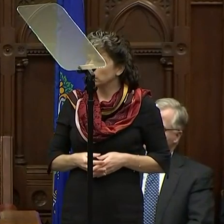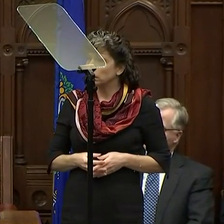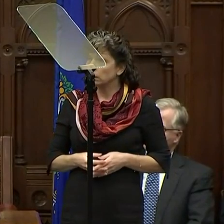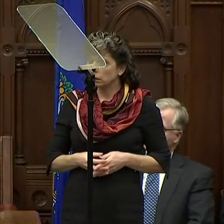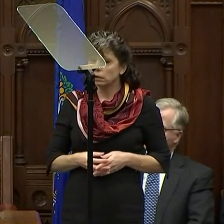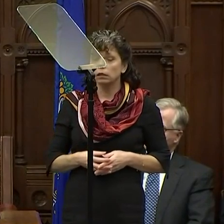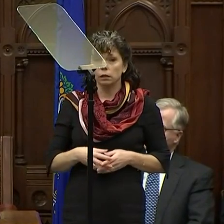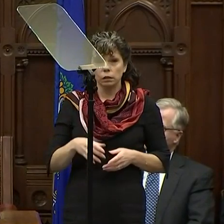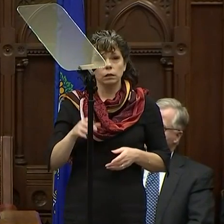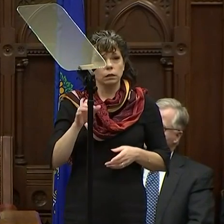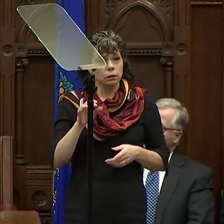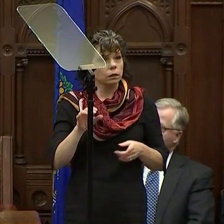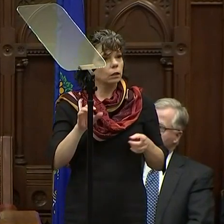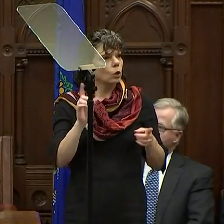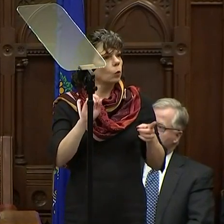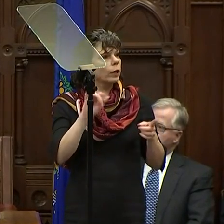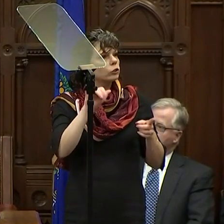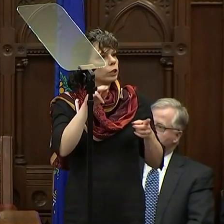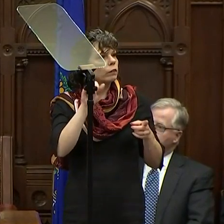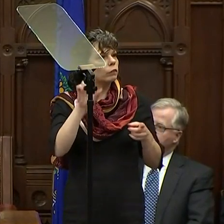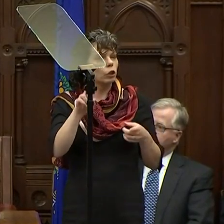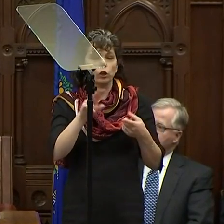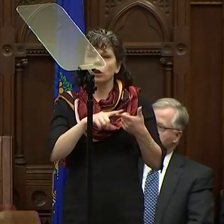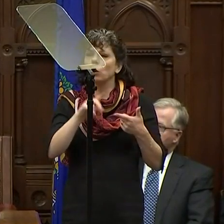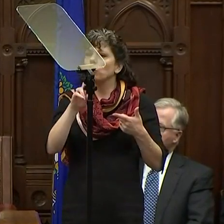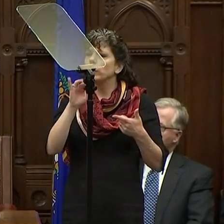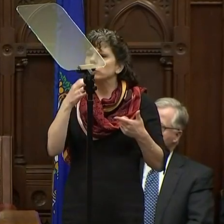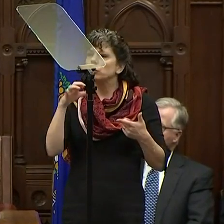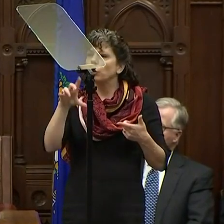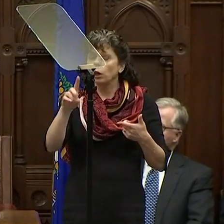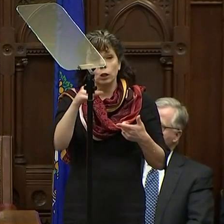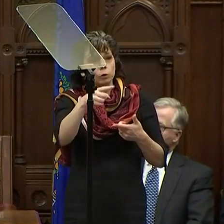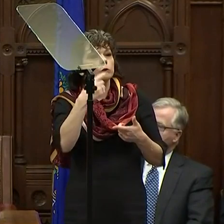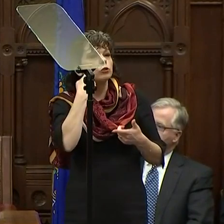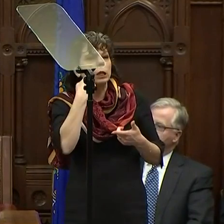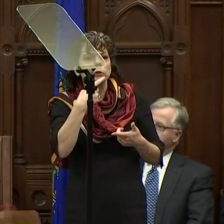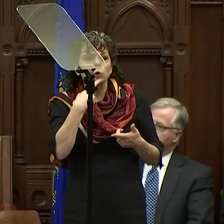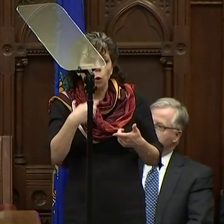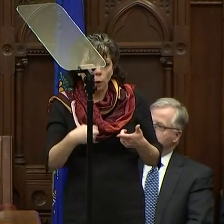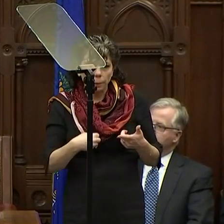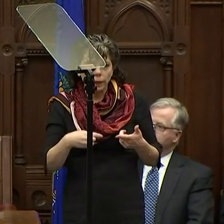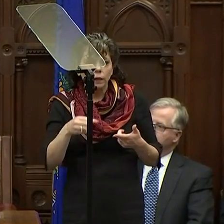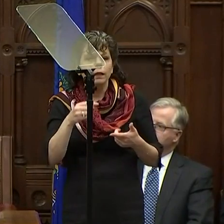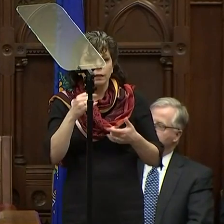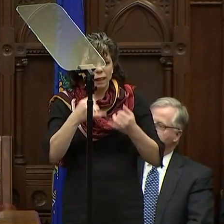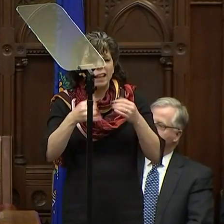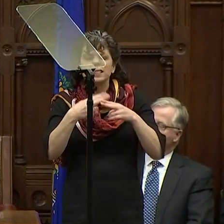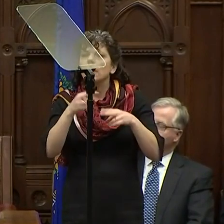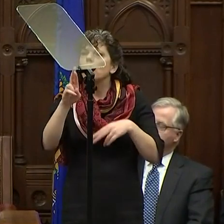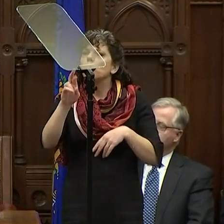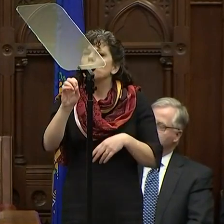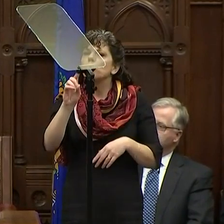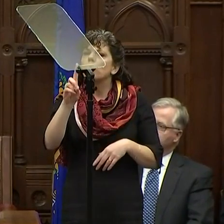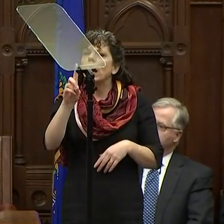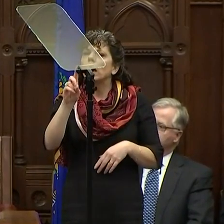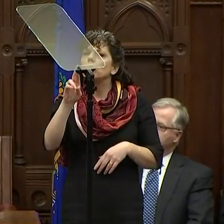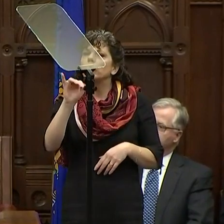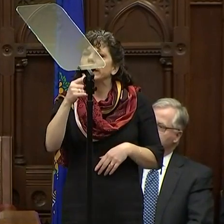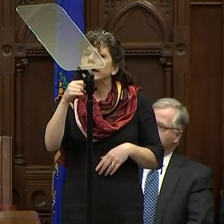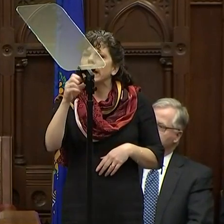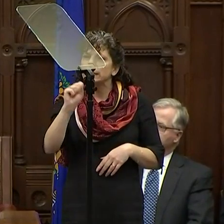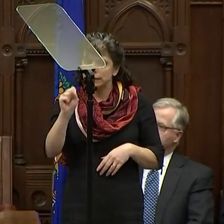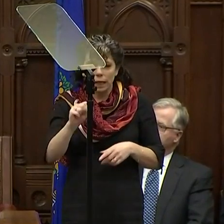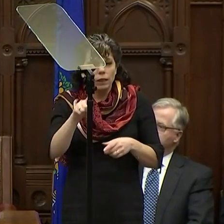Rodriguez's. Jennifer, Richard, you know, you just told me the story about how if you had taken that